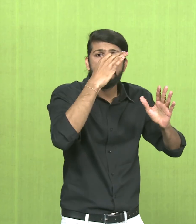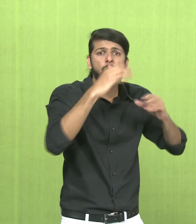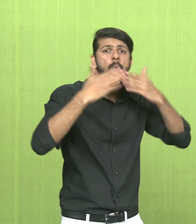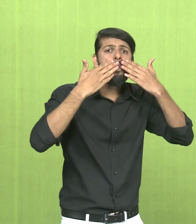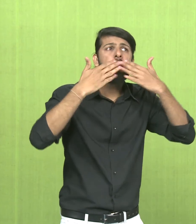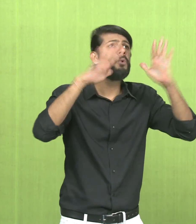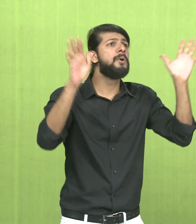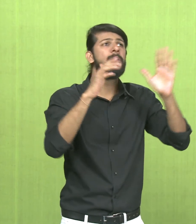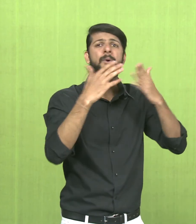where